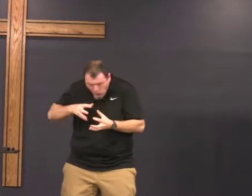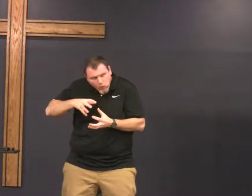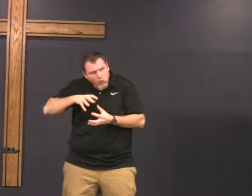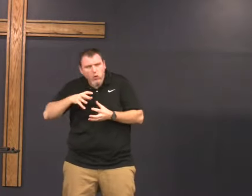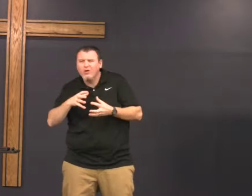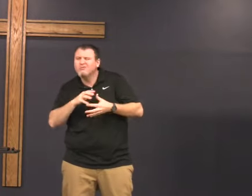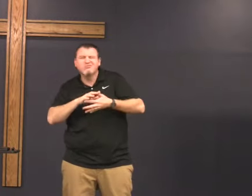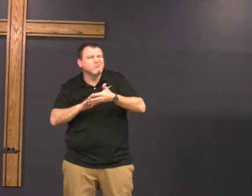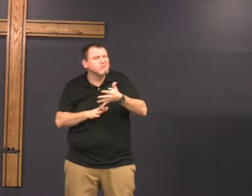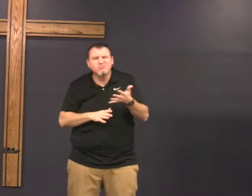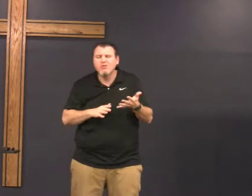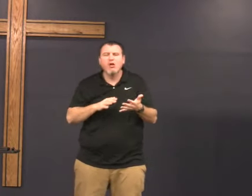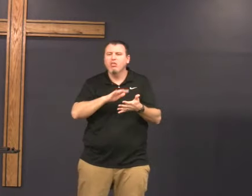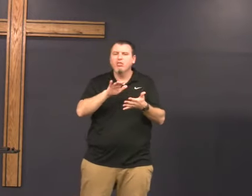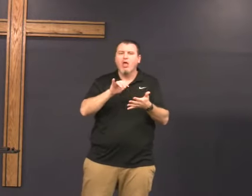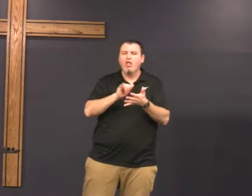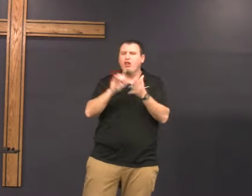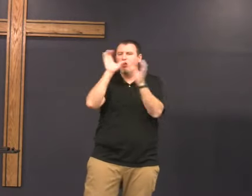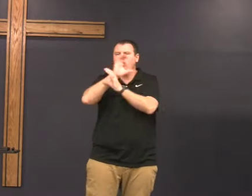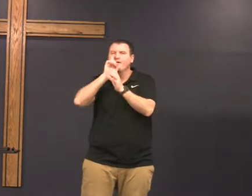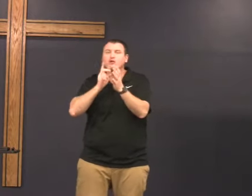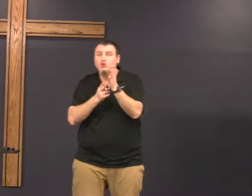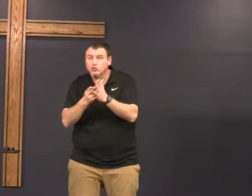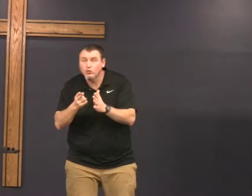look at the crystal ball, and that kind of thing.